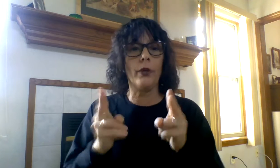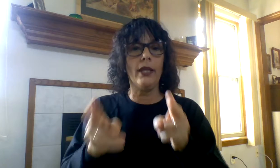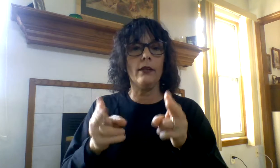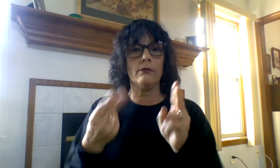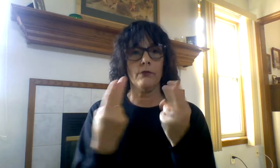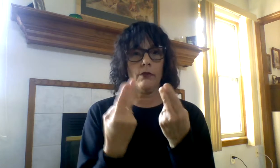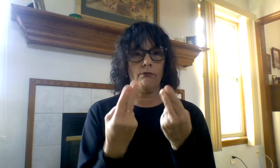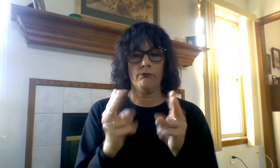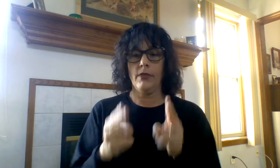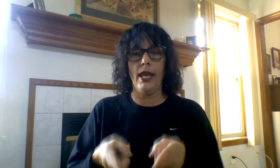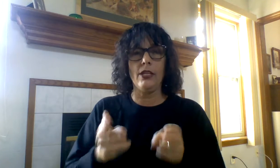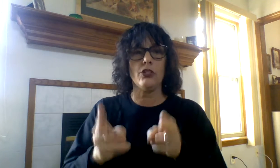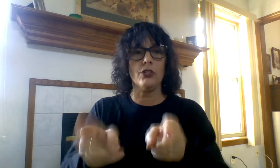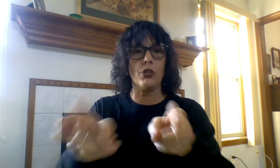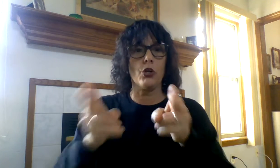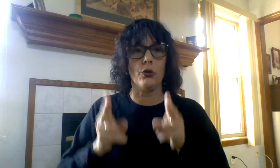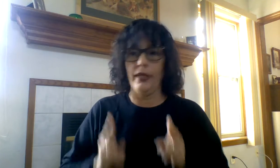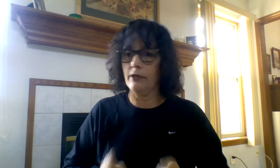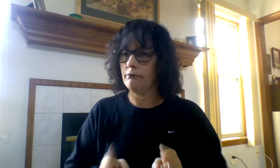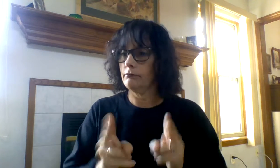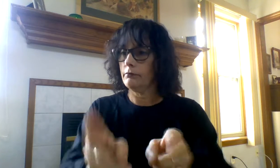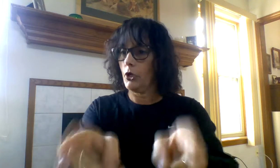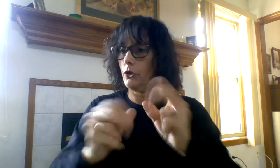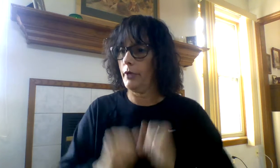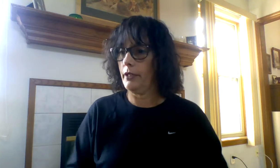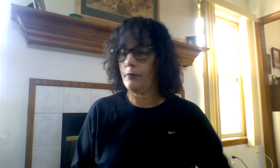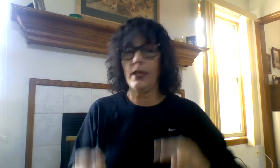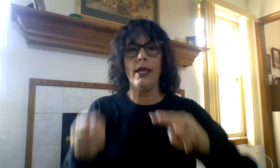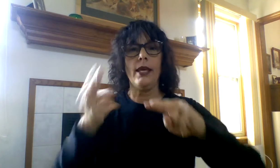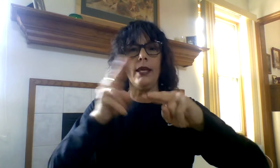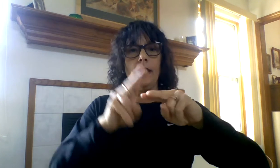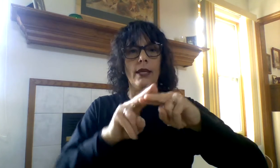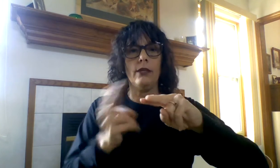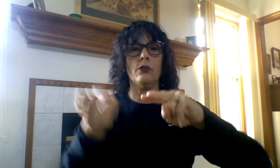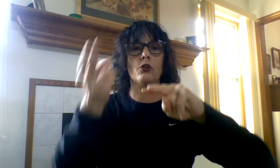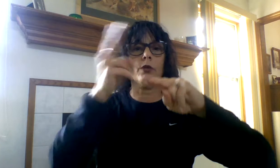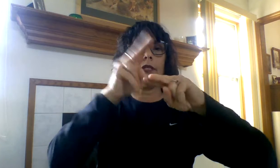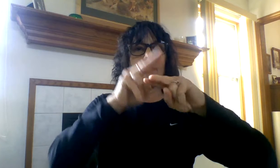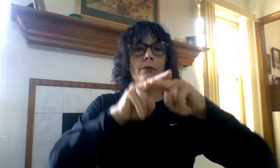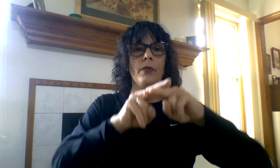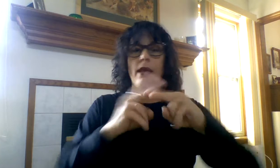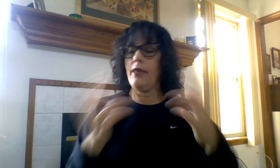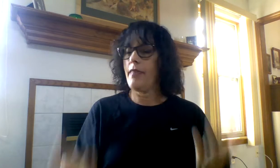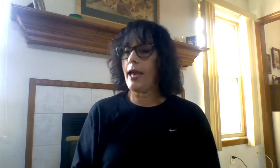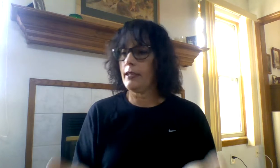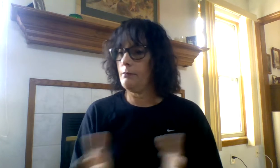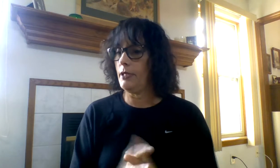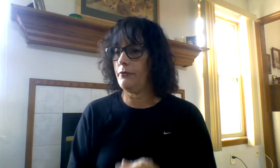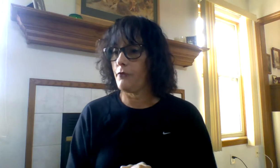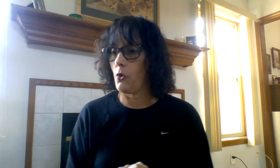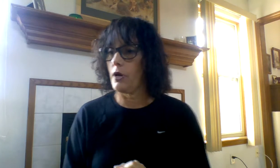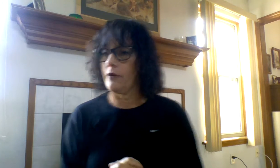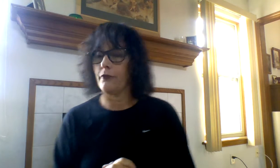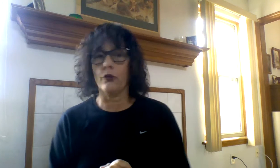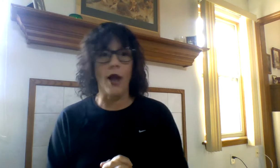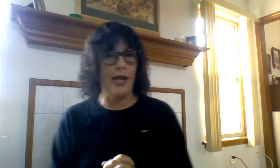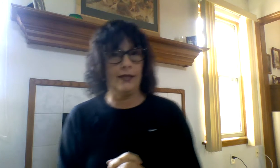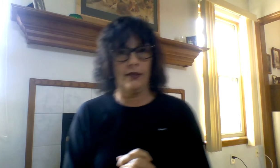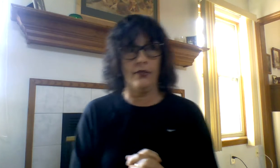Hurry. The H is hurry. Hurry. Increase. And that can be for a variety of